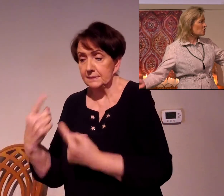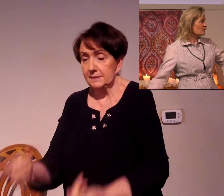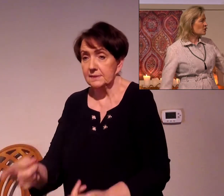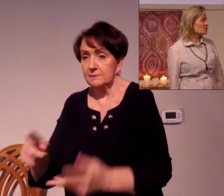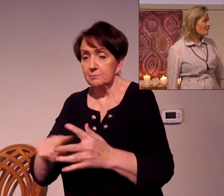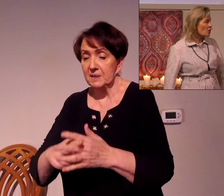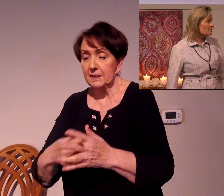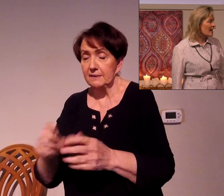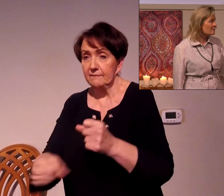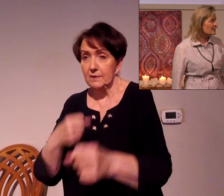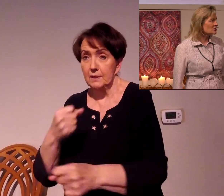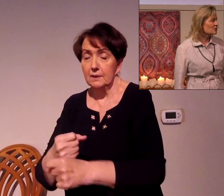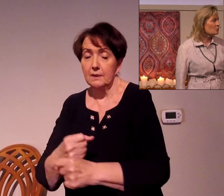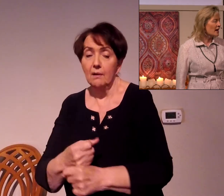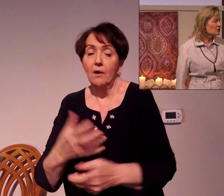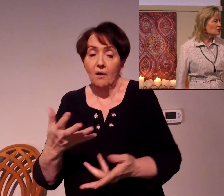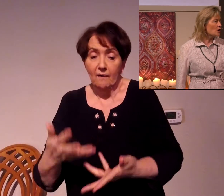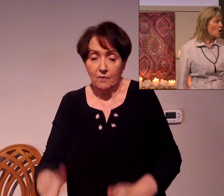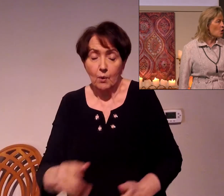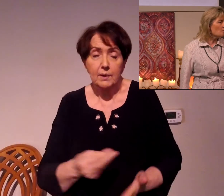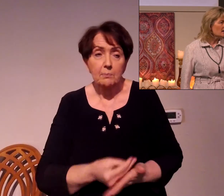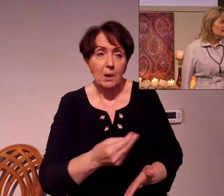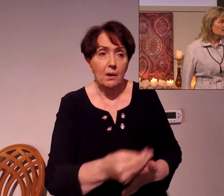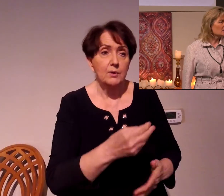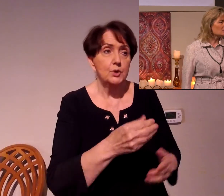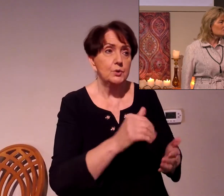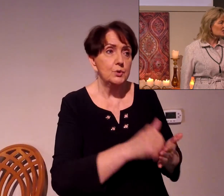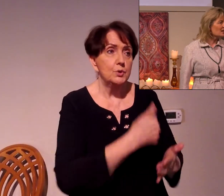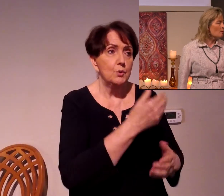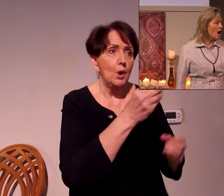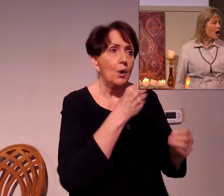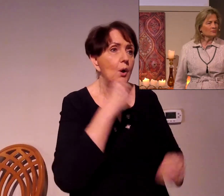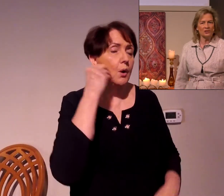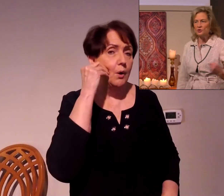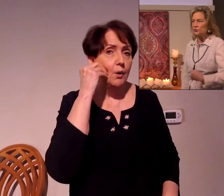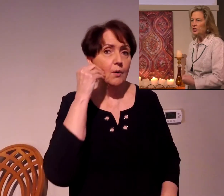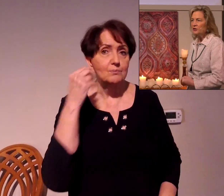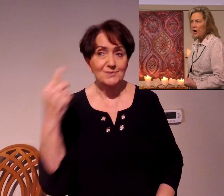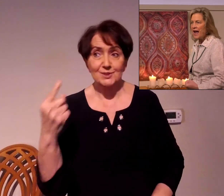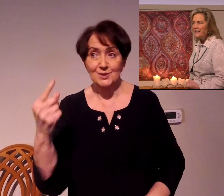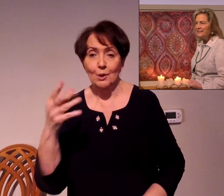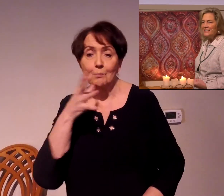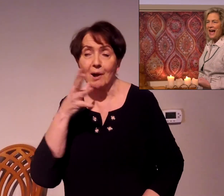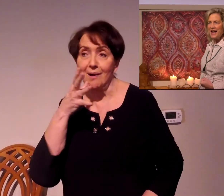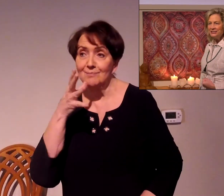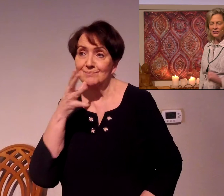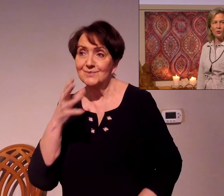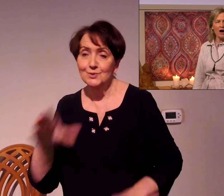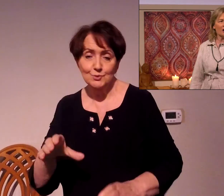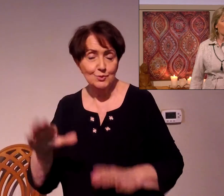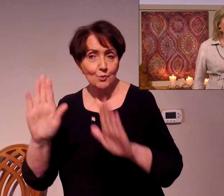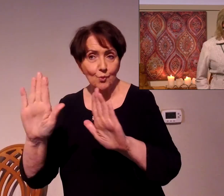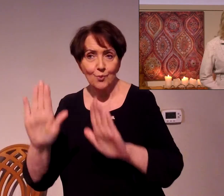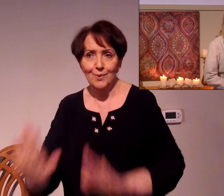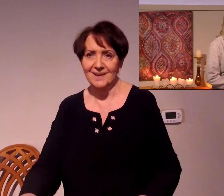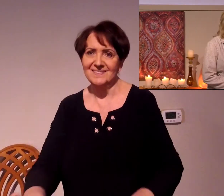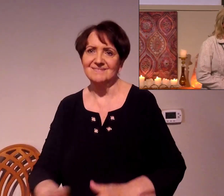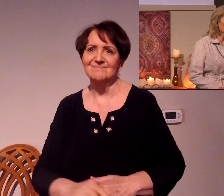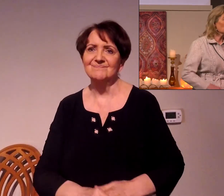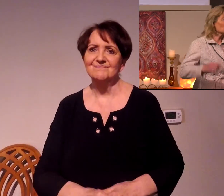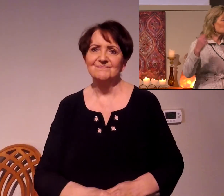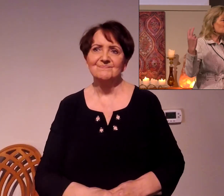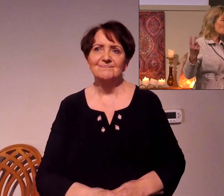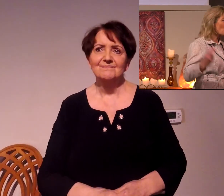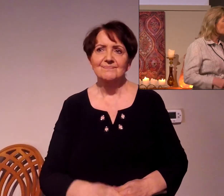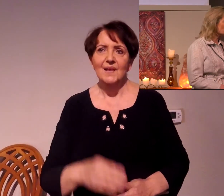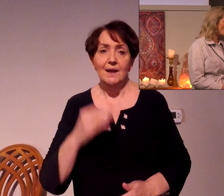just March 1st, have already manifested a brand new home. Some single moms, it was really great. Yes, 2 of them. I